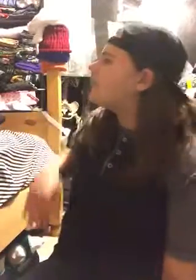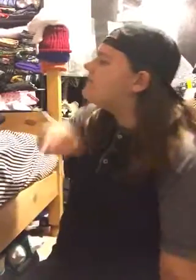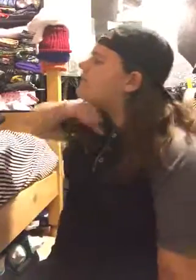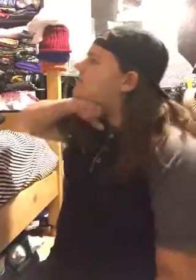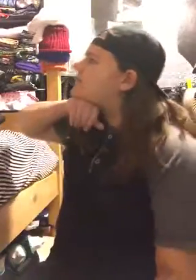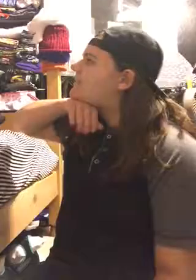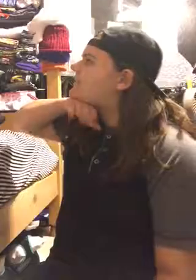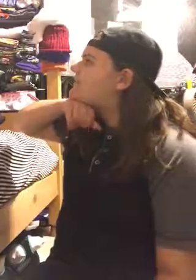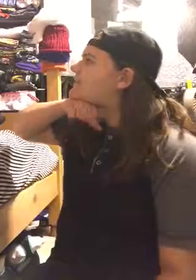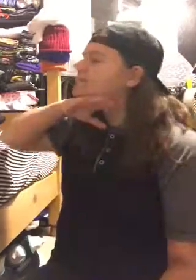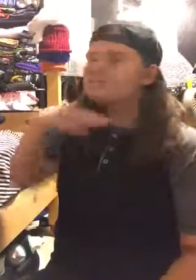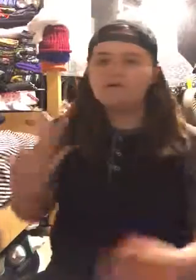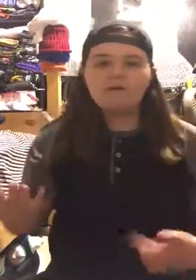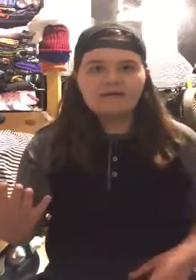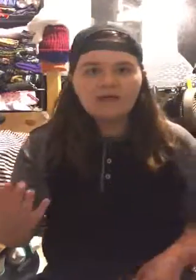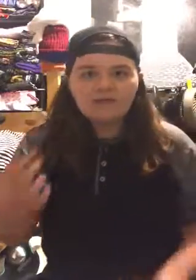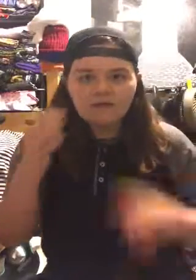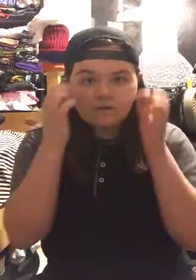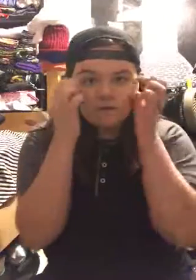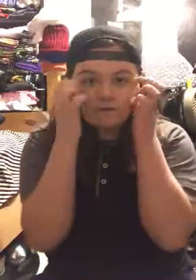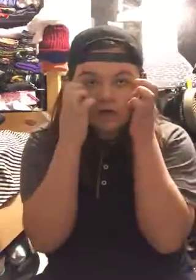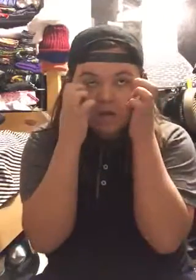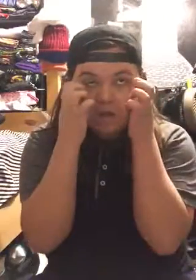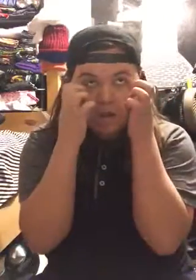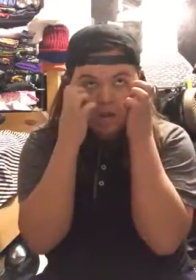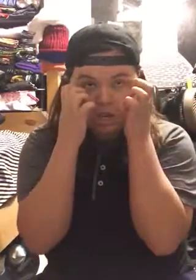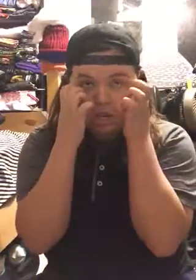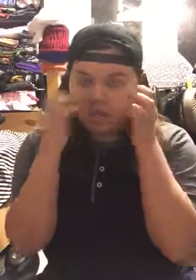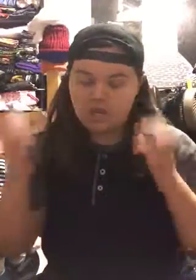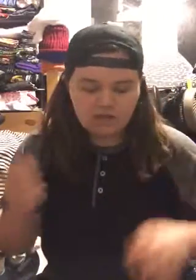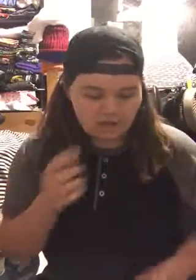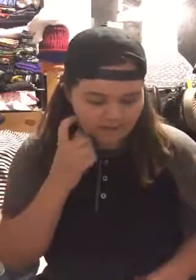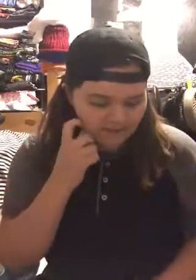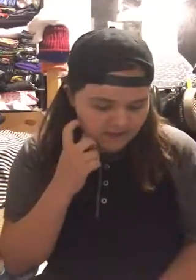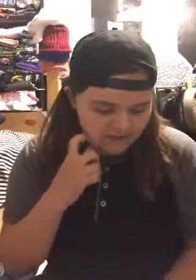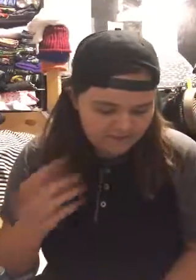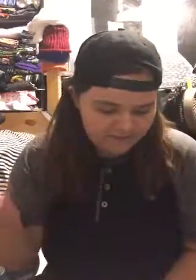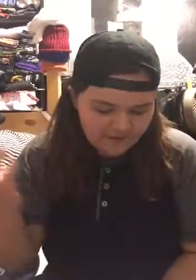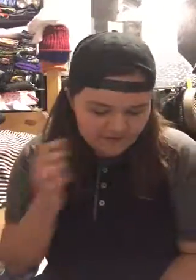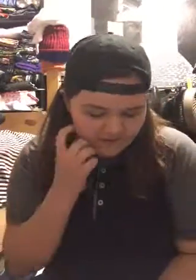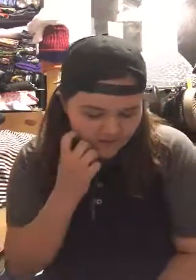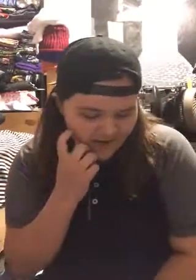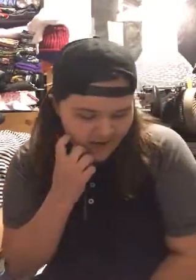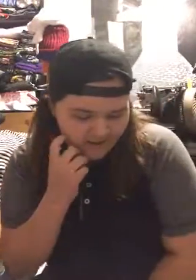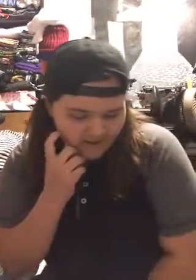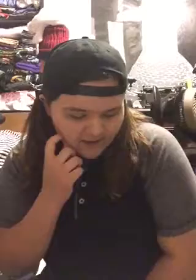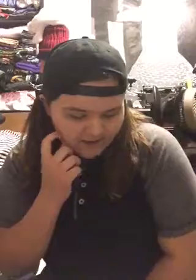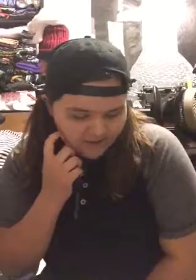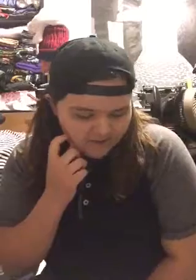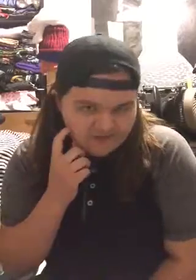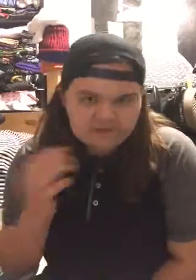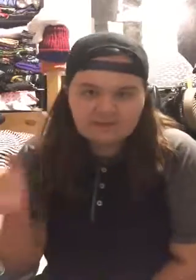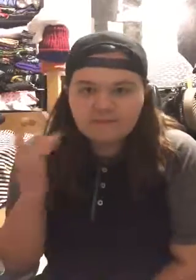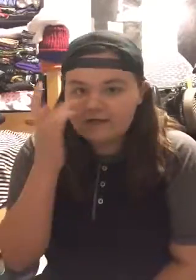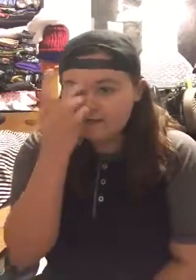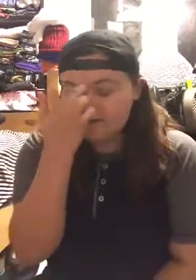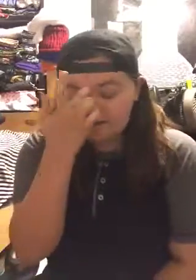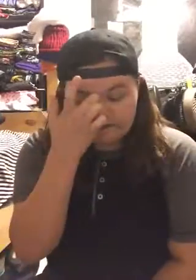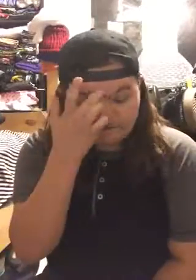side view on any of these, if that would help you, or if front is okay. If you need any better views, you can just